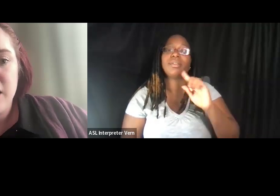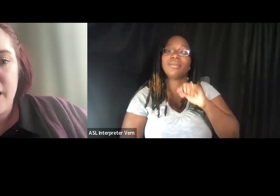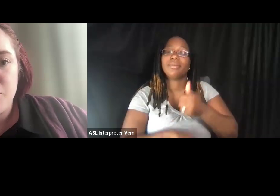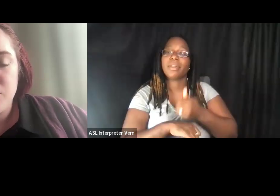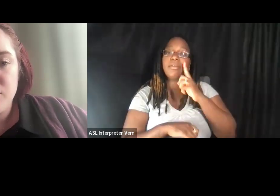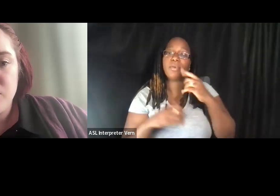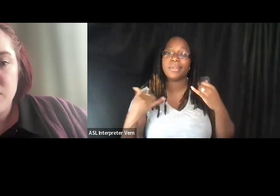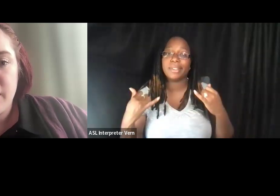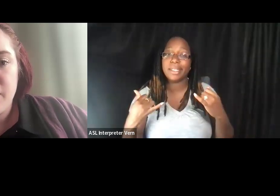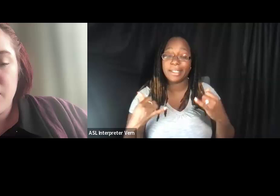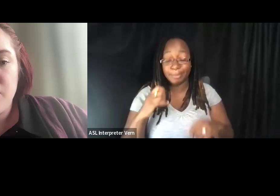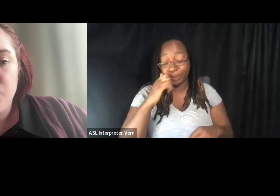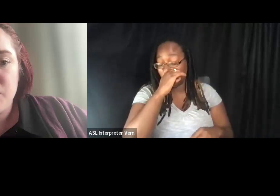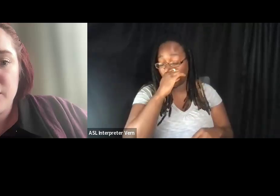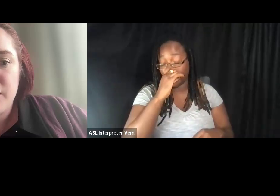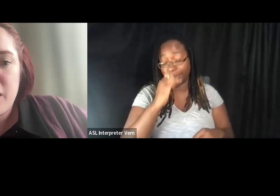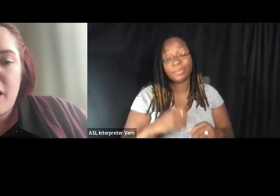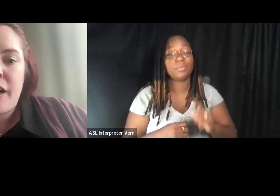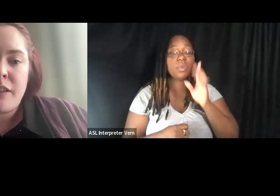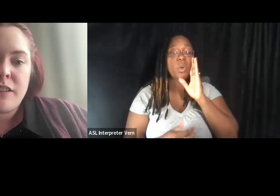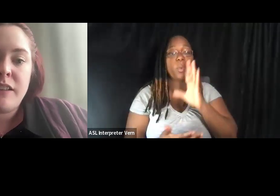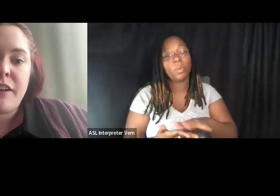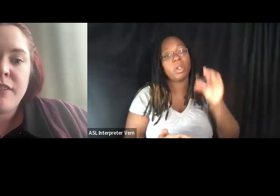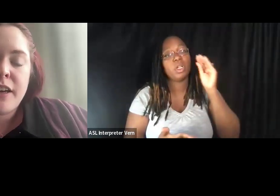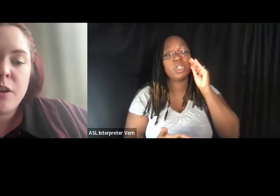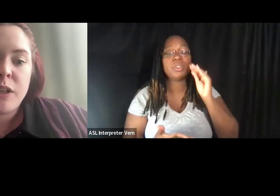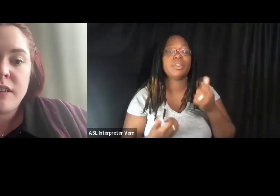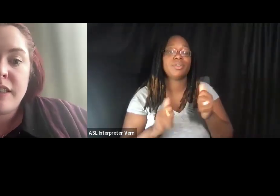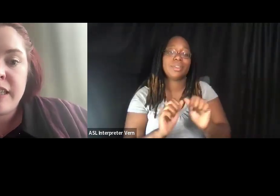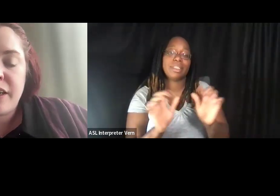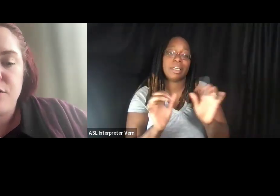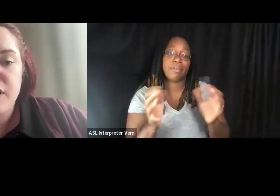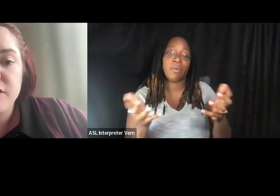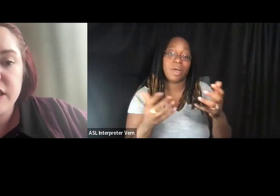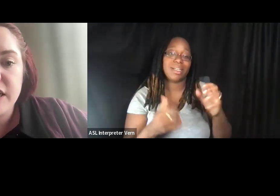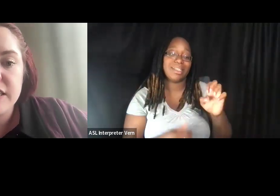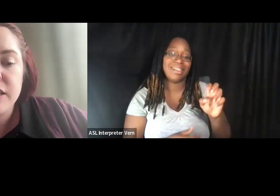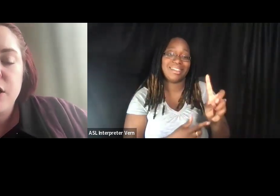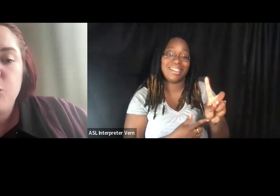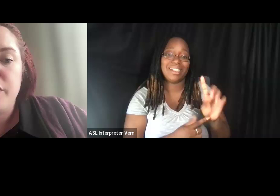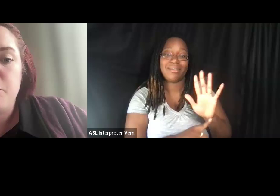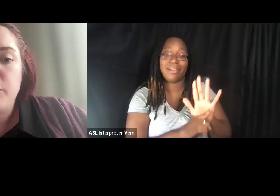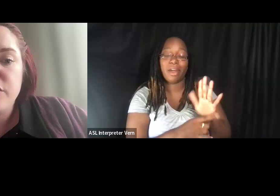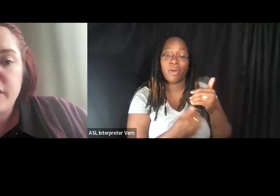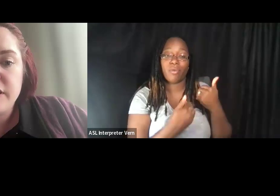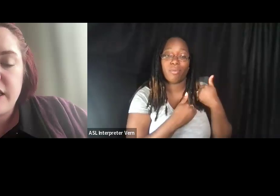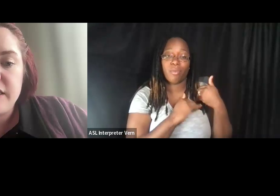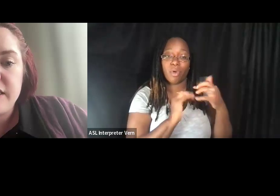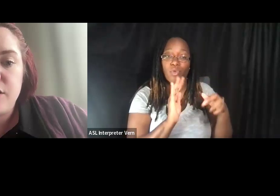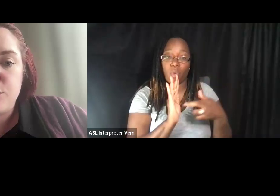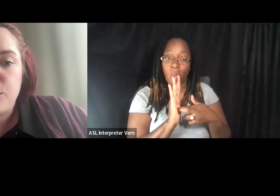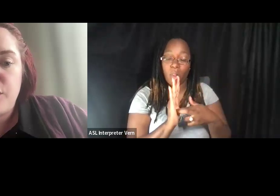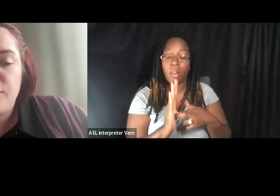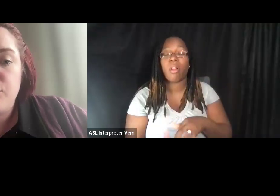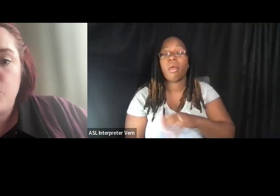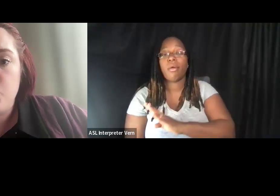today. Today, you will learn to clarify what the executive director does, what the board chair does,